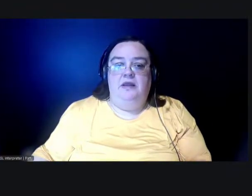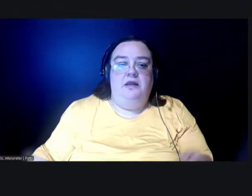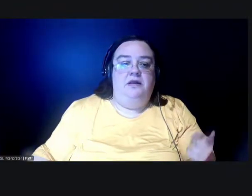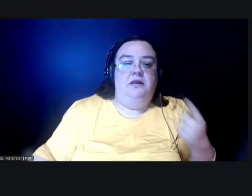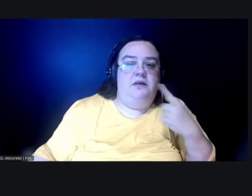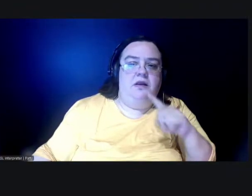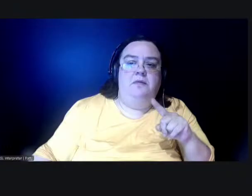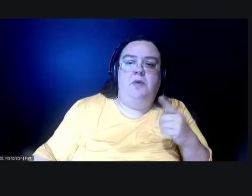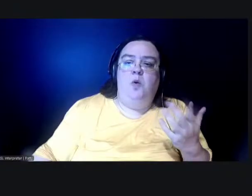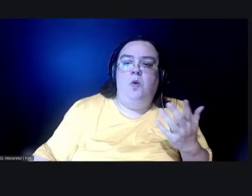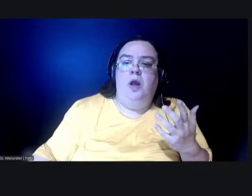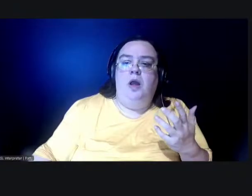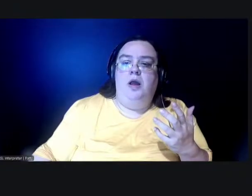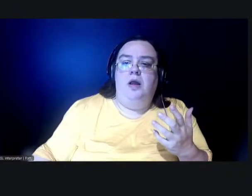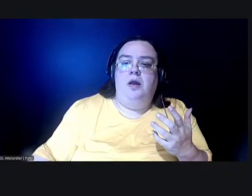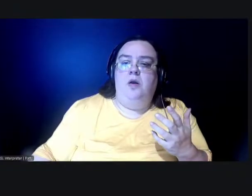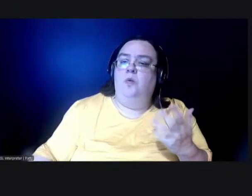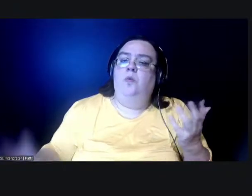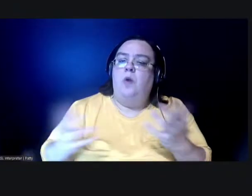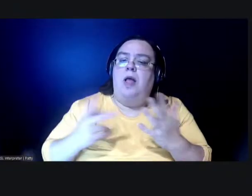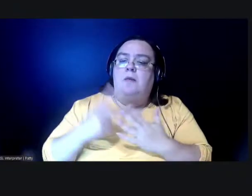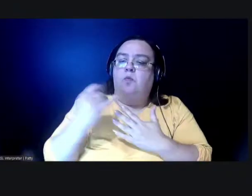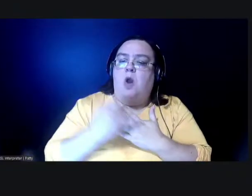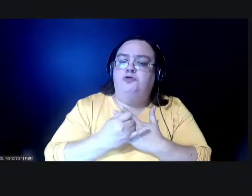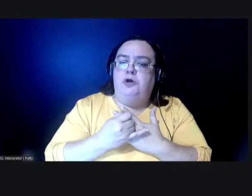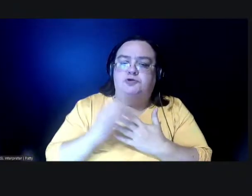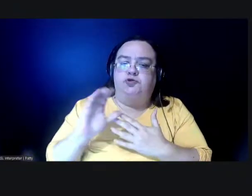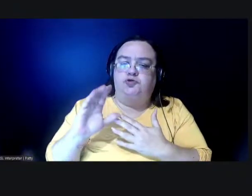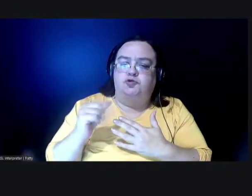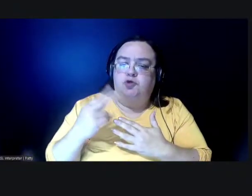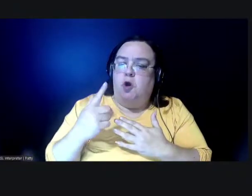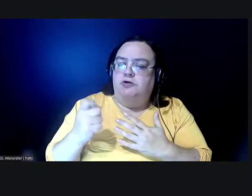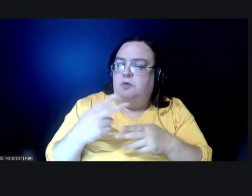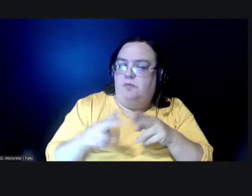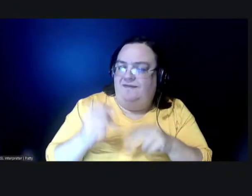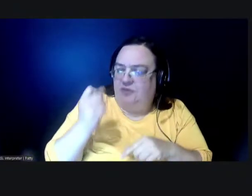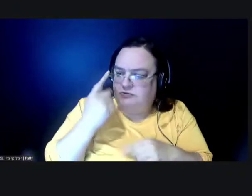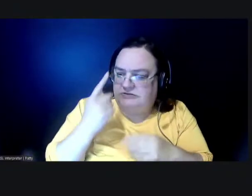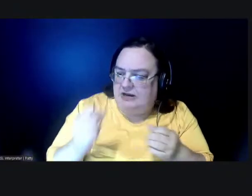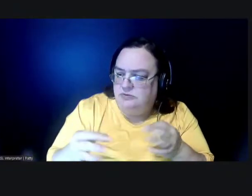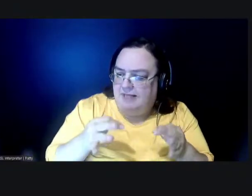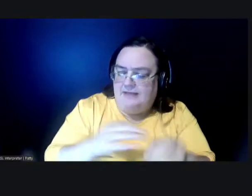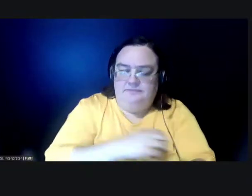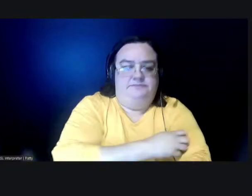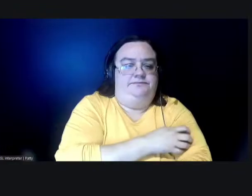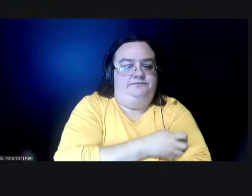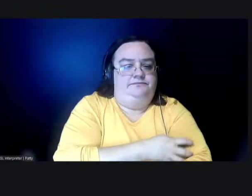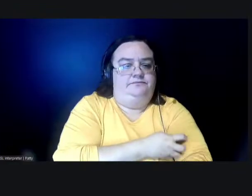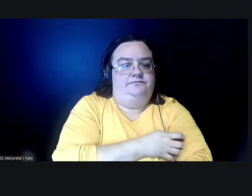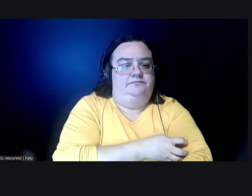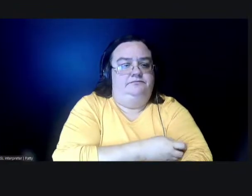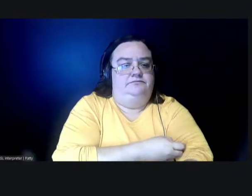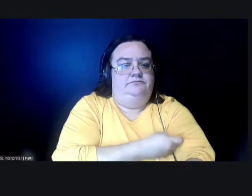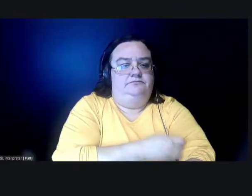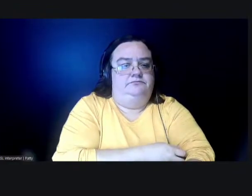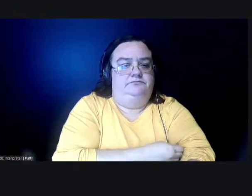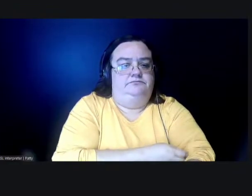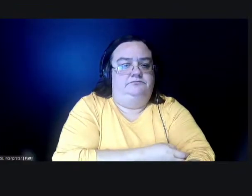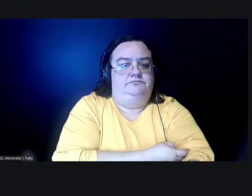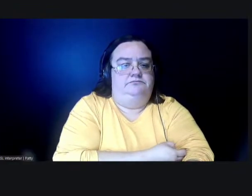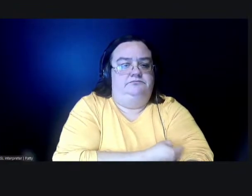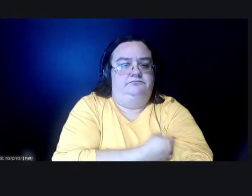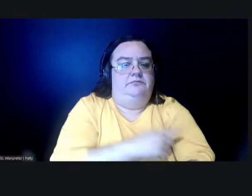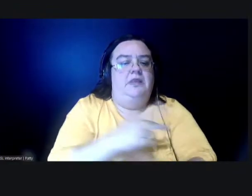charge is? I'm not sure what that is, so just a brief understanding of that. The project charge? Yeah. Project